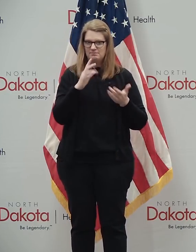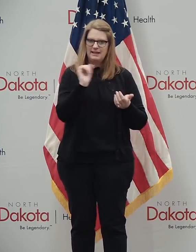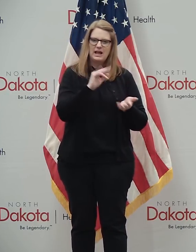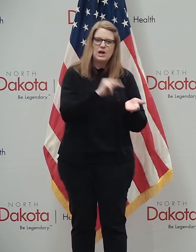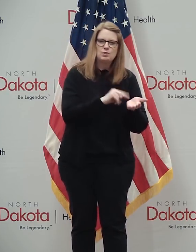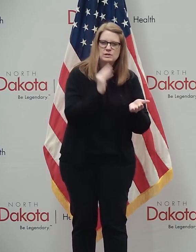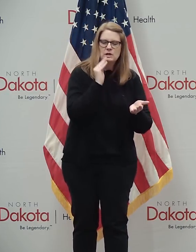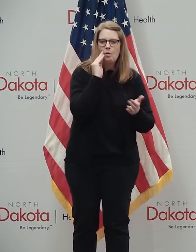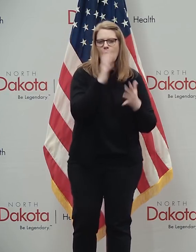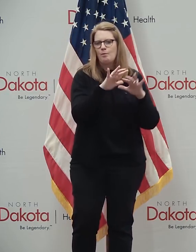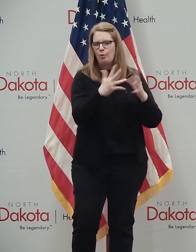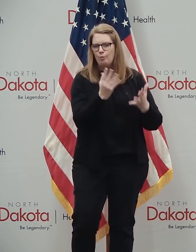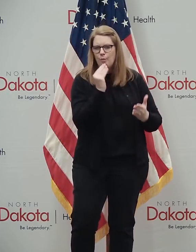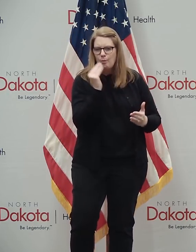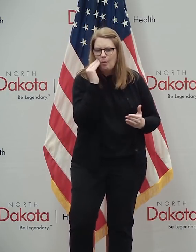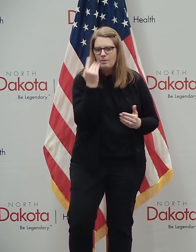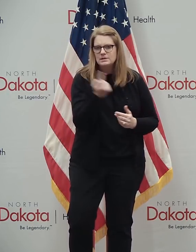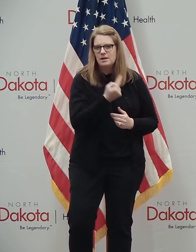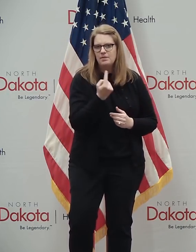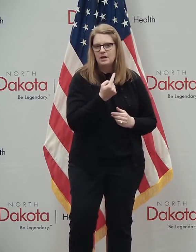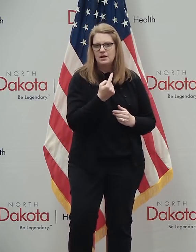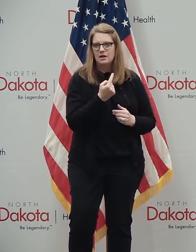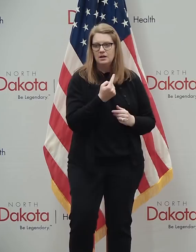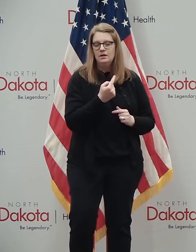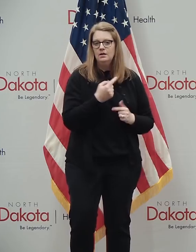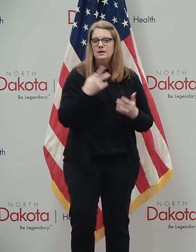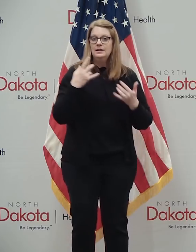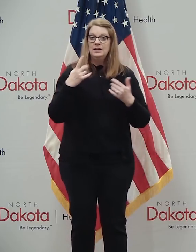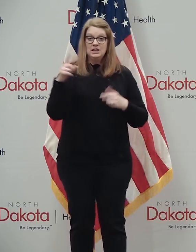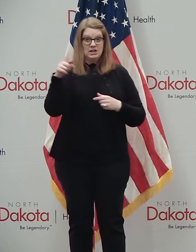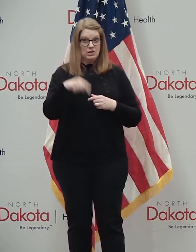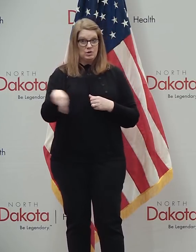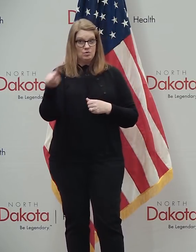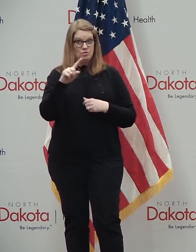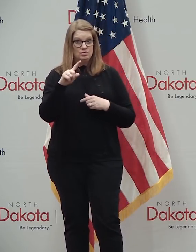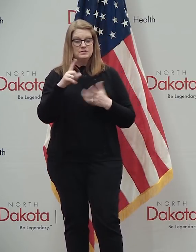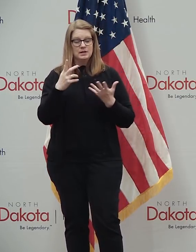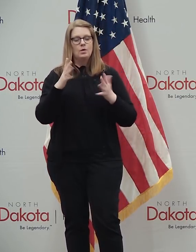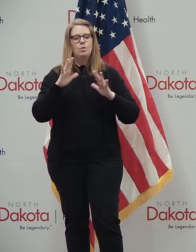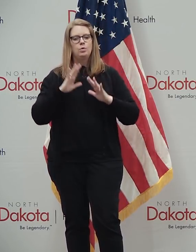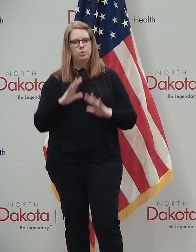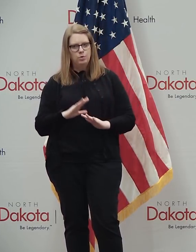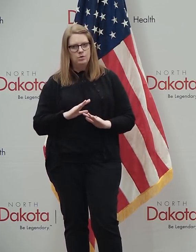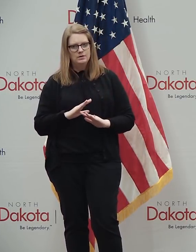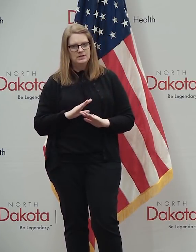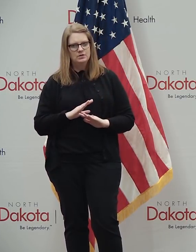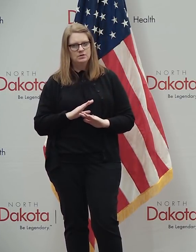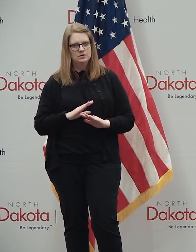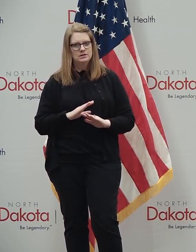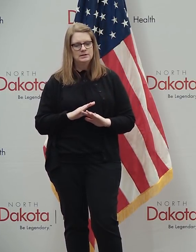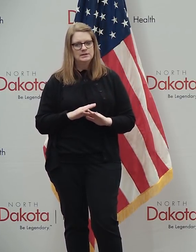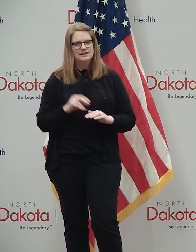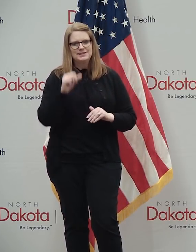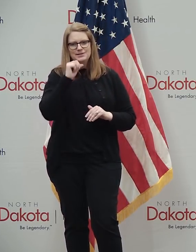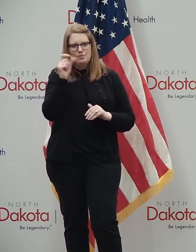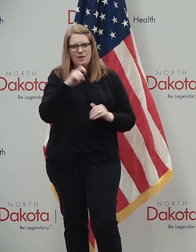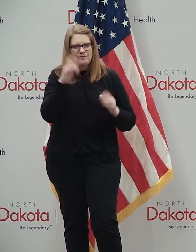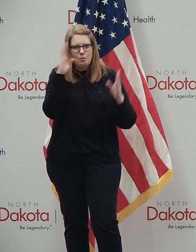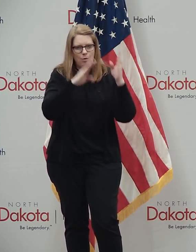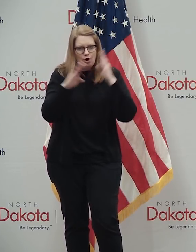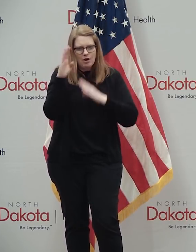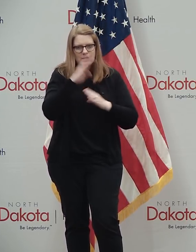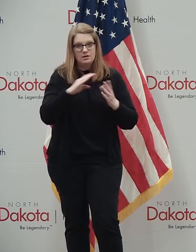I would say that you are spared the anxiety of finding out not only that your loved one may